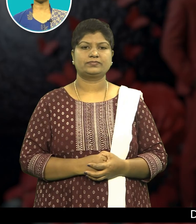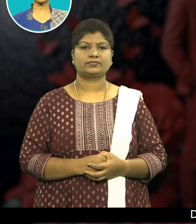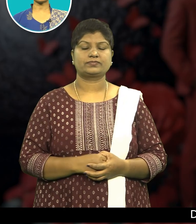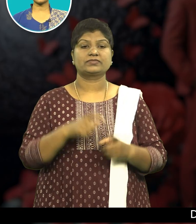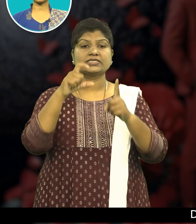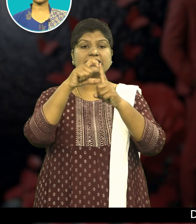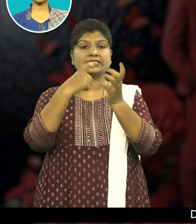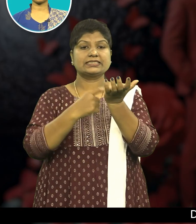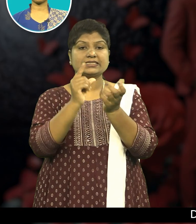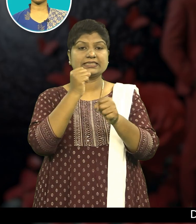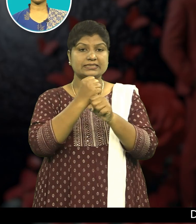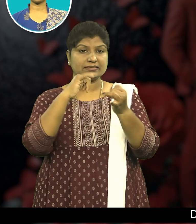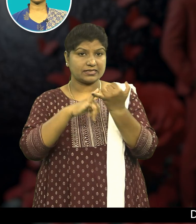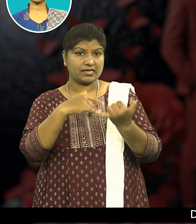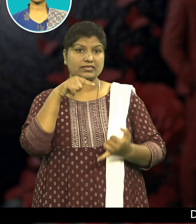Drugs are addictive.